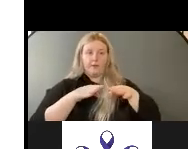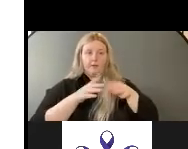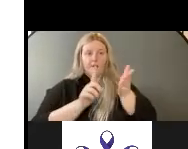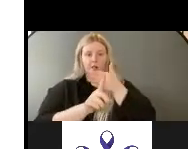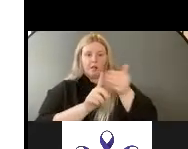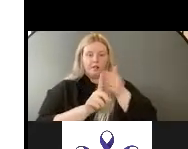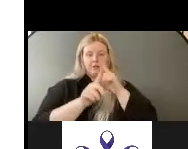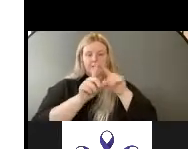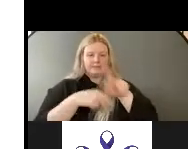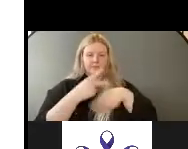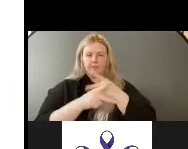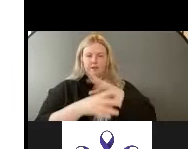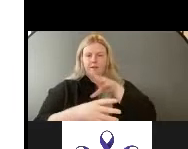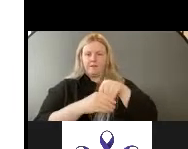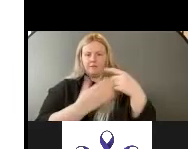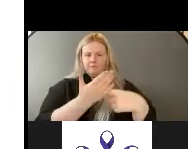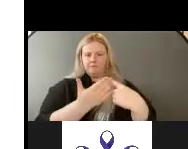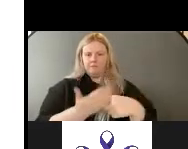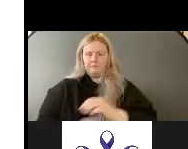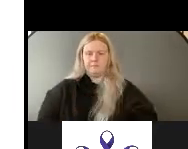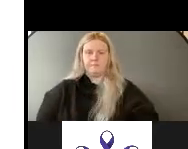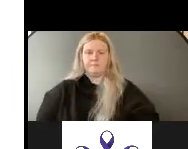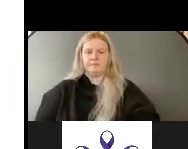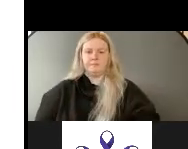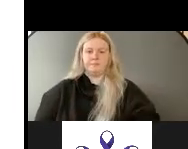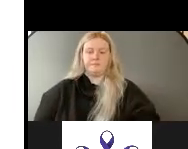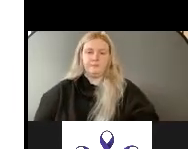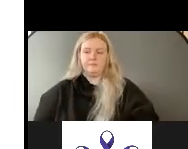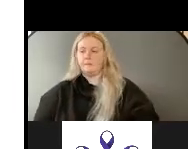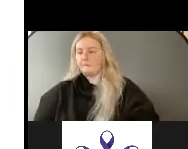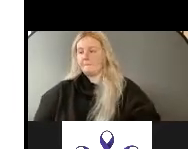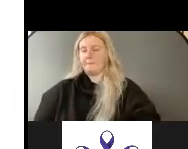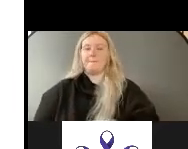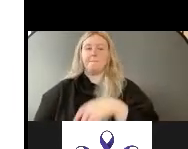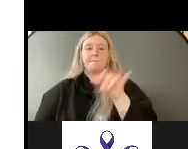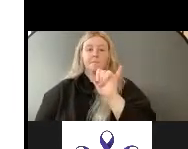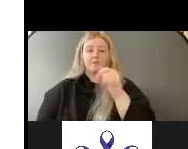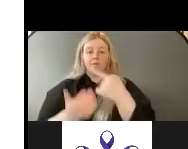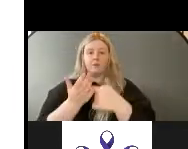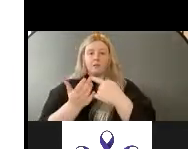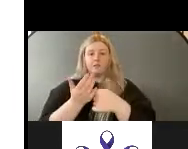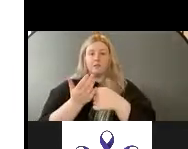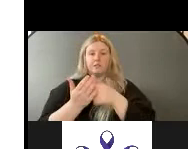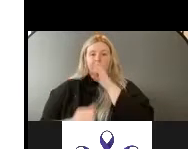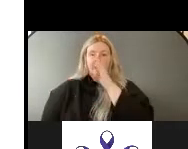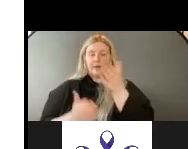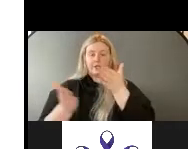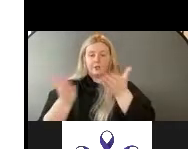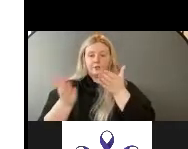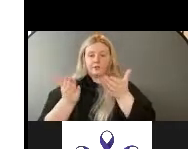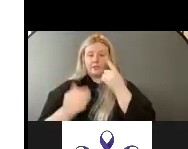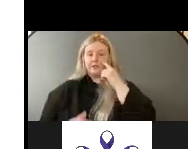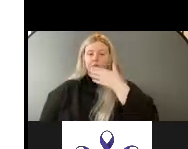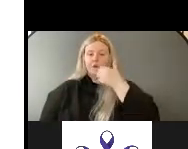discussion. So in this area, we also want to talk about the current state of direct services and for older people who